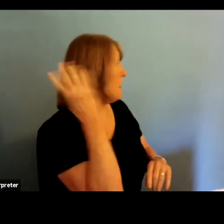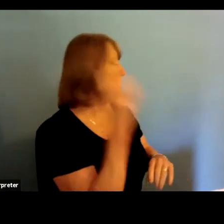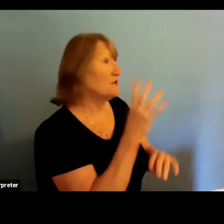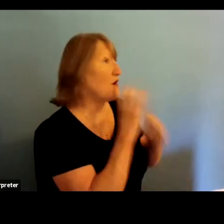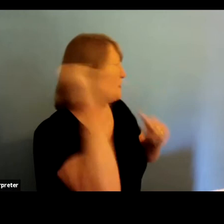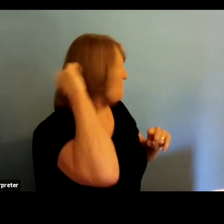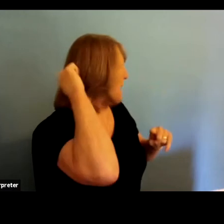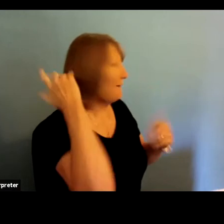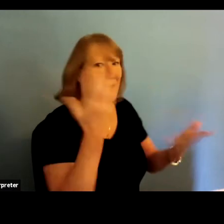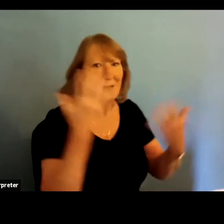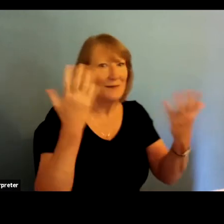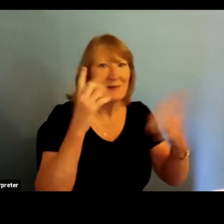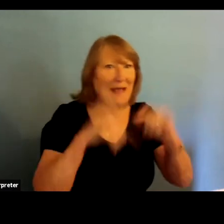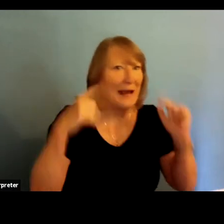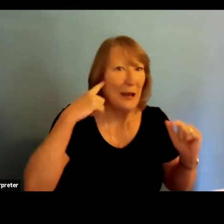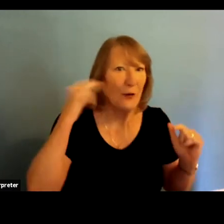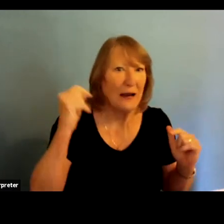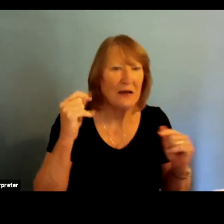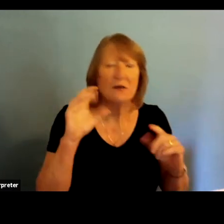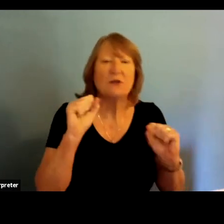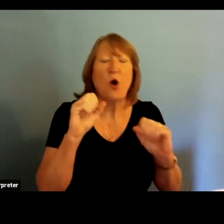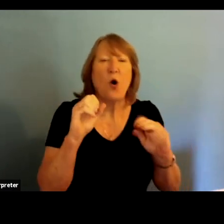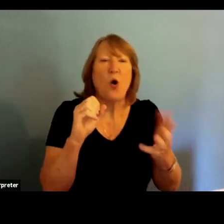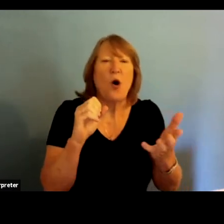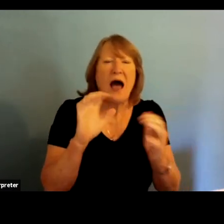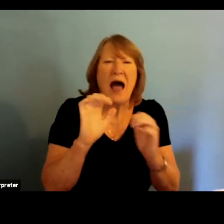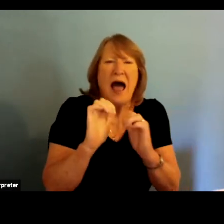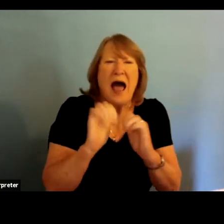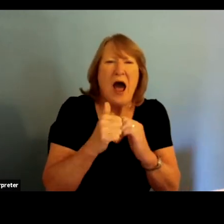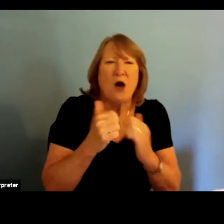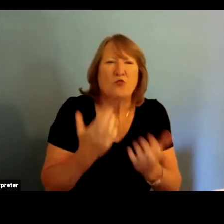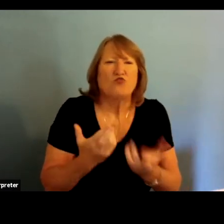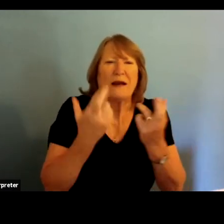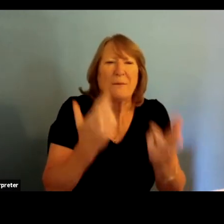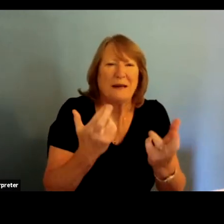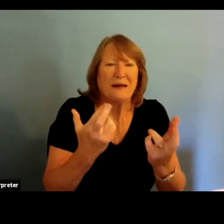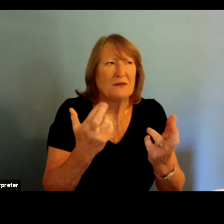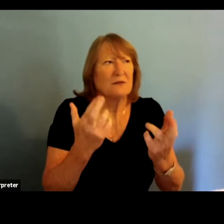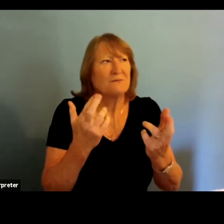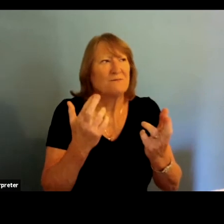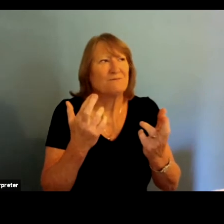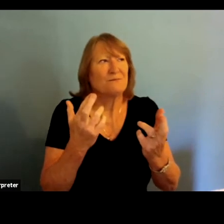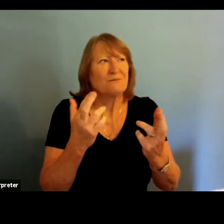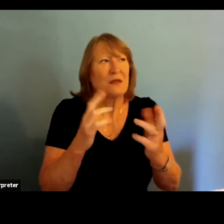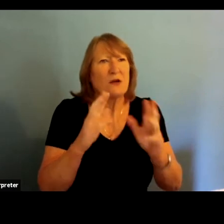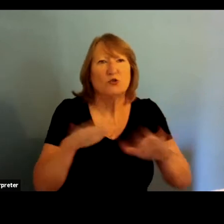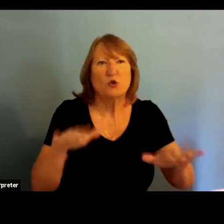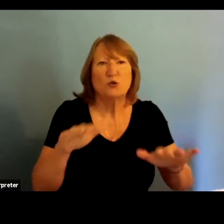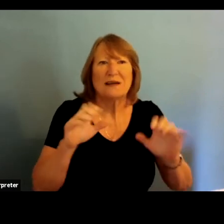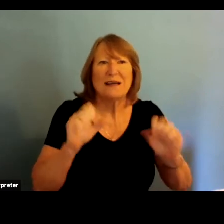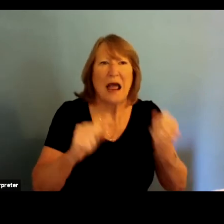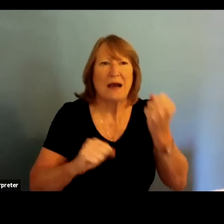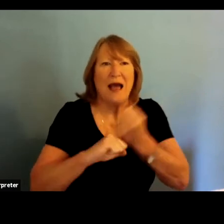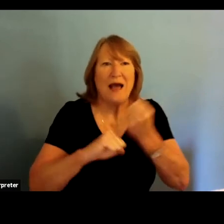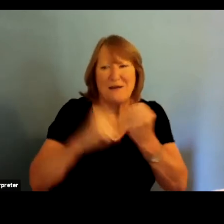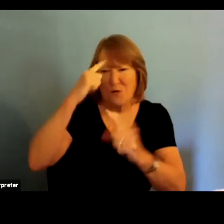their child better advocate for themselves and understand that, you know, you're in the classroom,